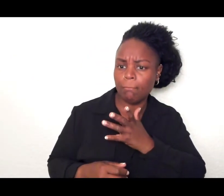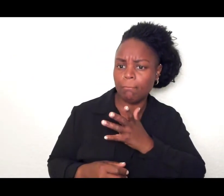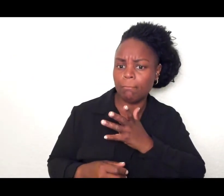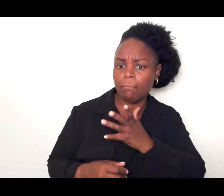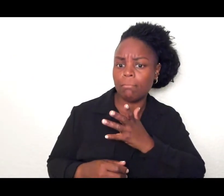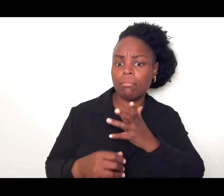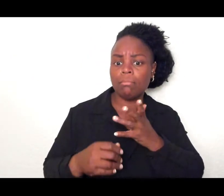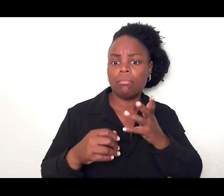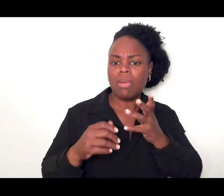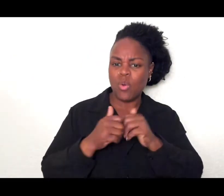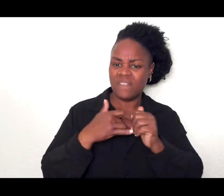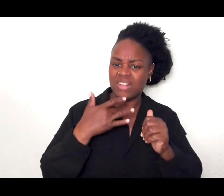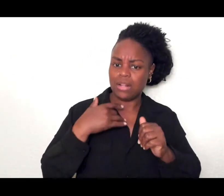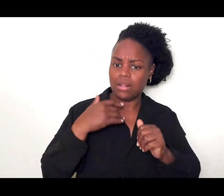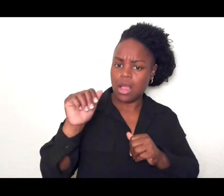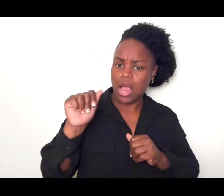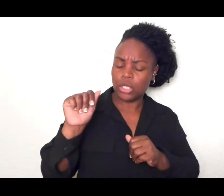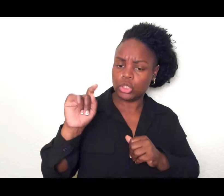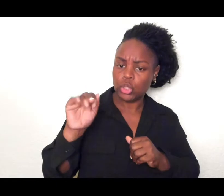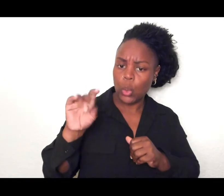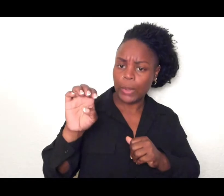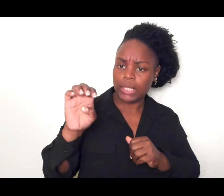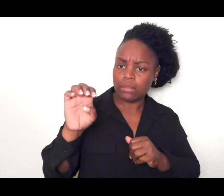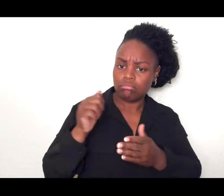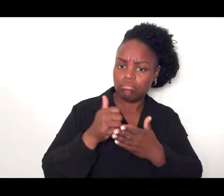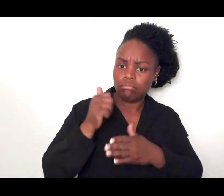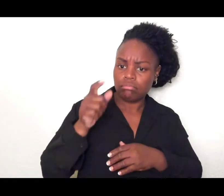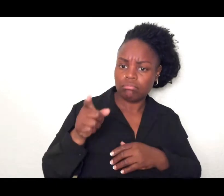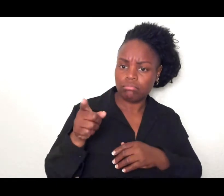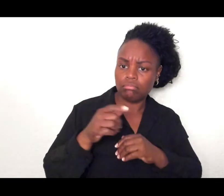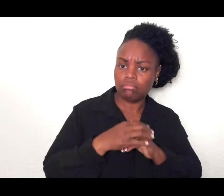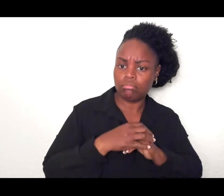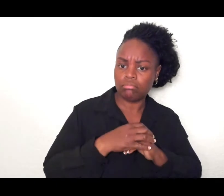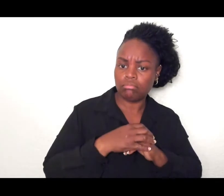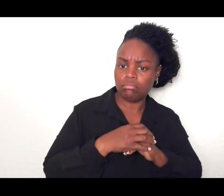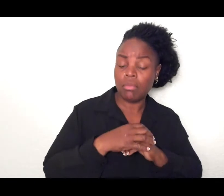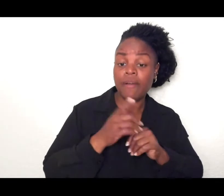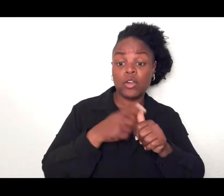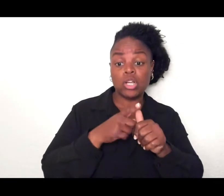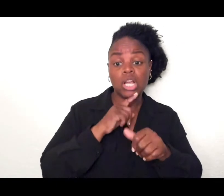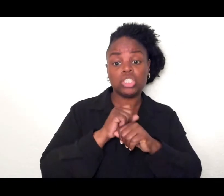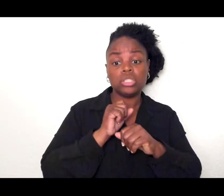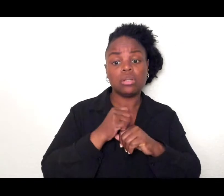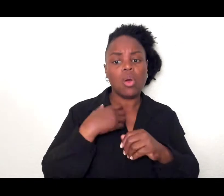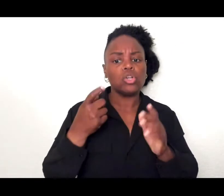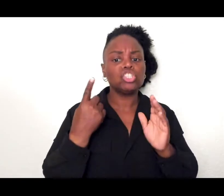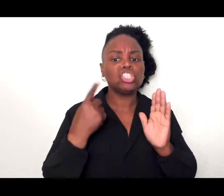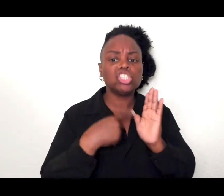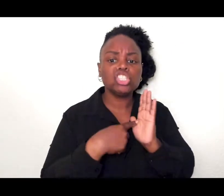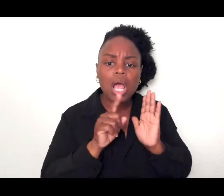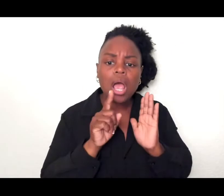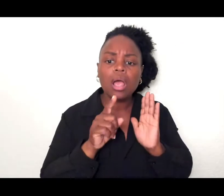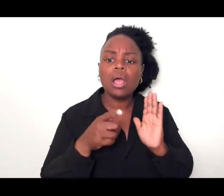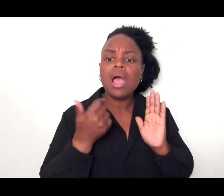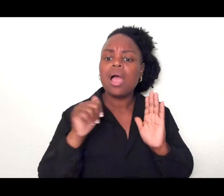to understand myself, having a space where I was given some space and comfort to